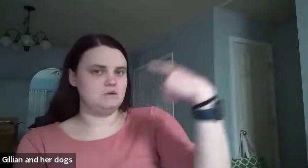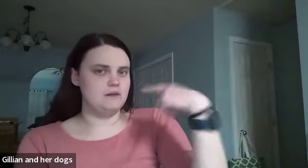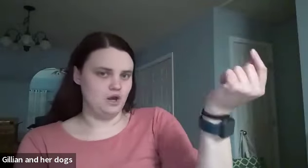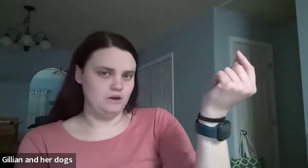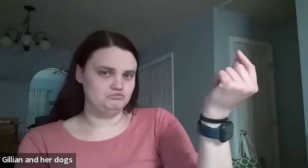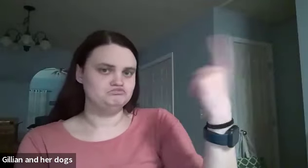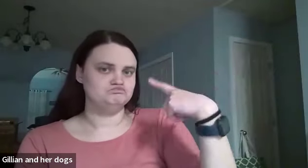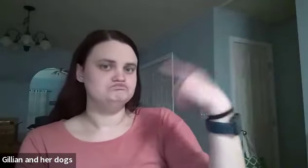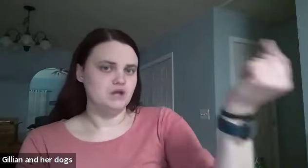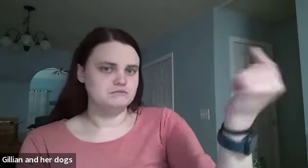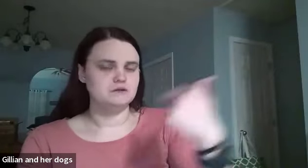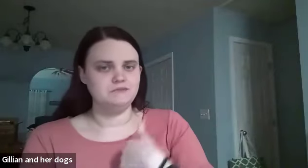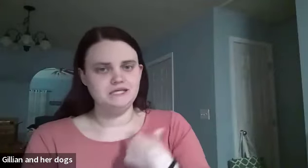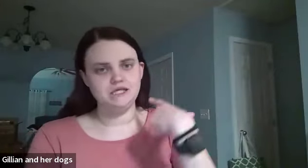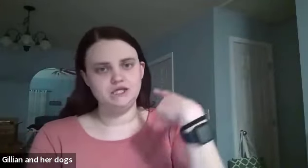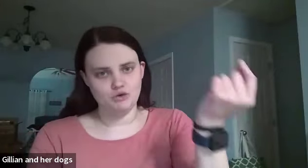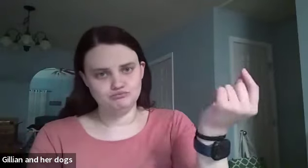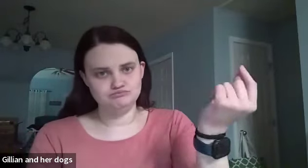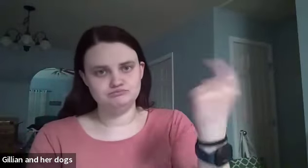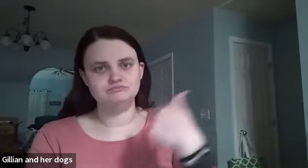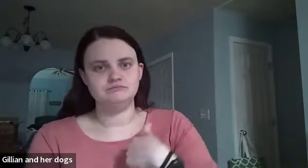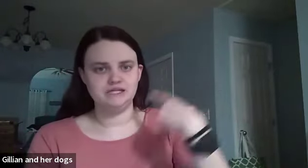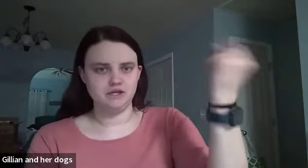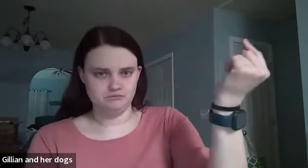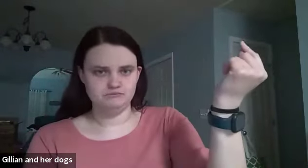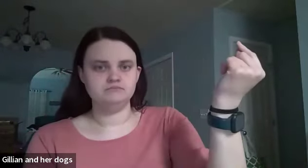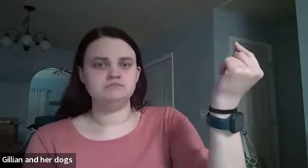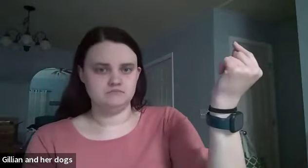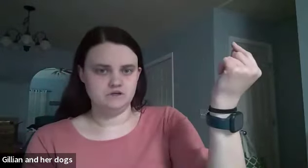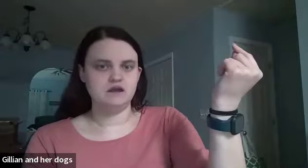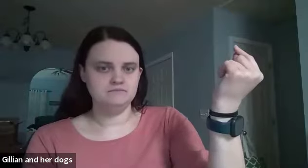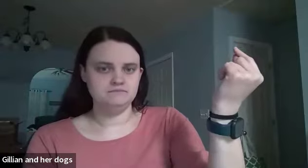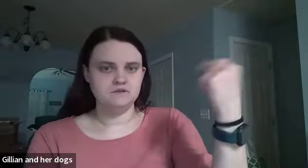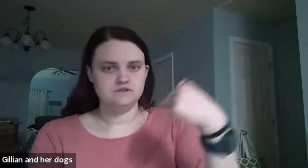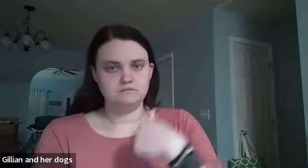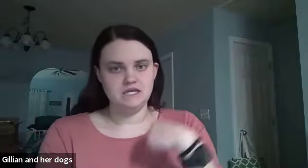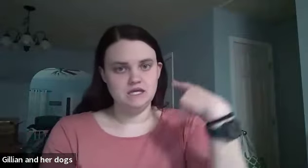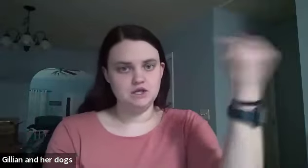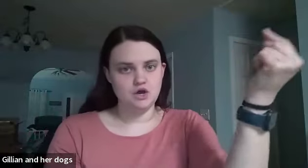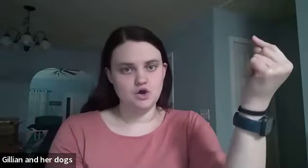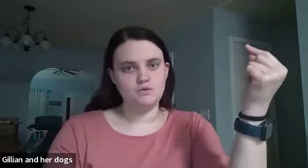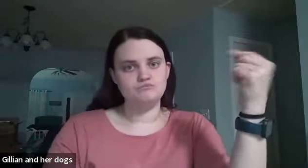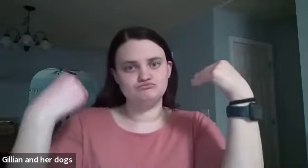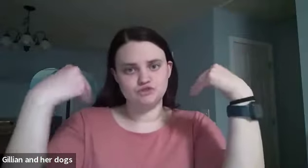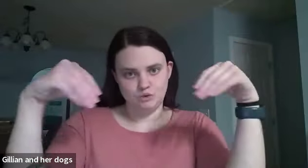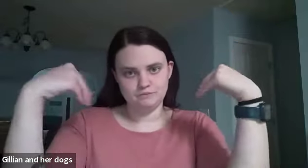way. I'm going. Go. So me, go. Me, go. Okay. So me, go, store.